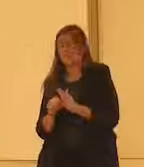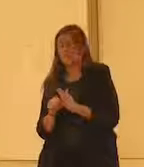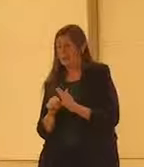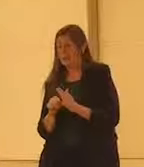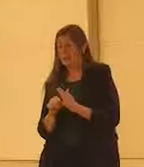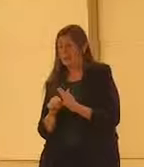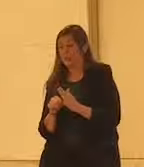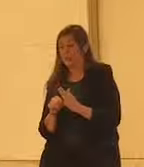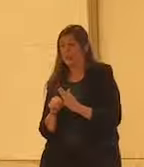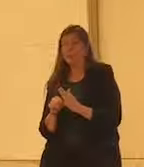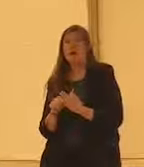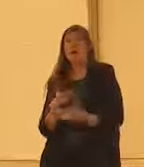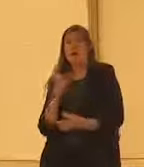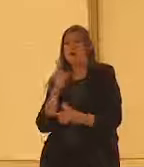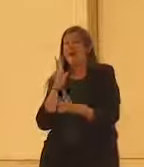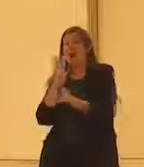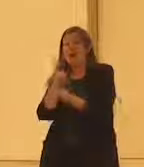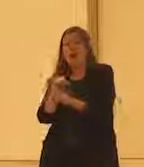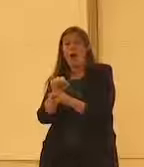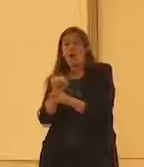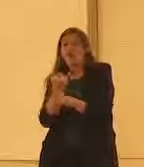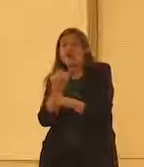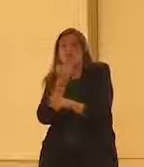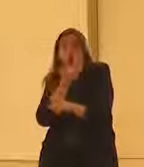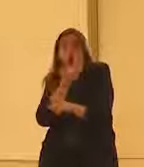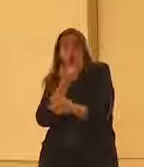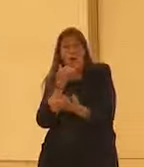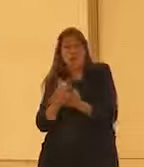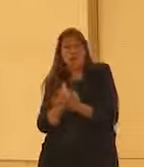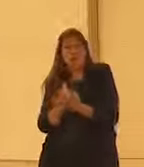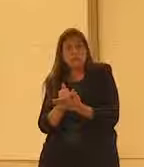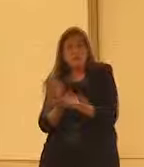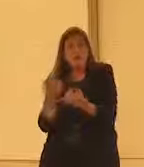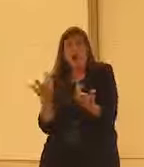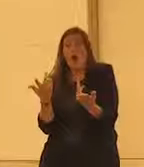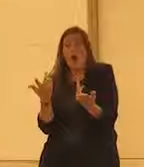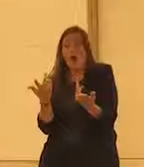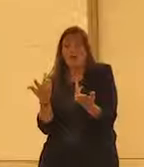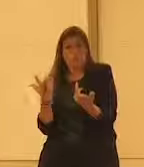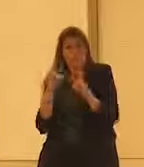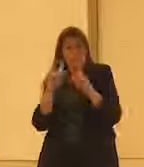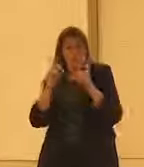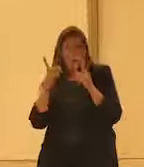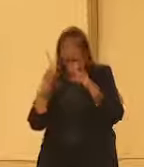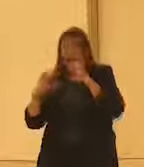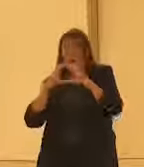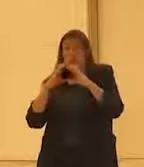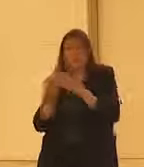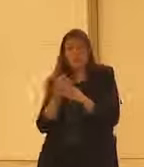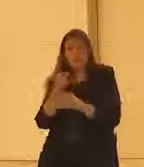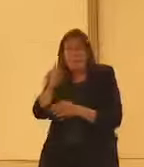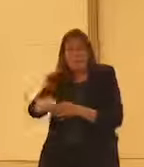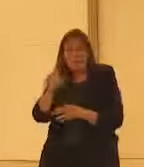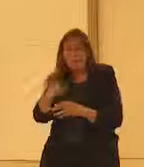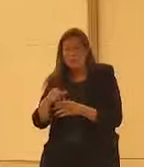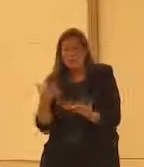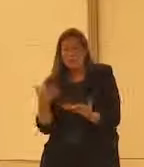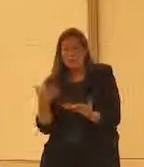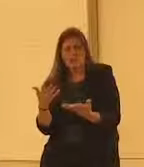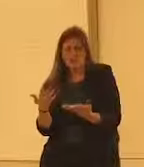wrong diagnosis, the wrong risk assessment, you can't communicate with your patient. How on earth do you get things